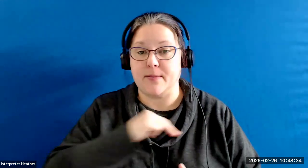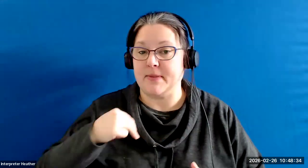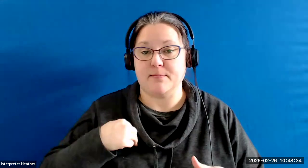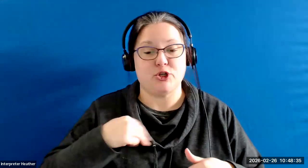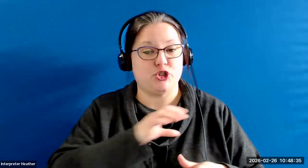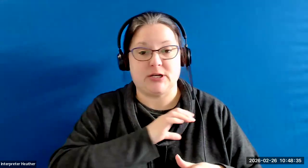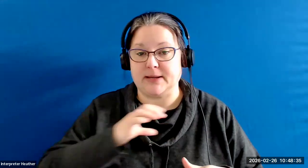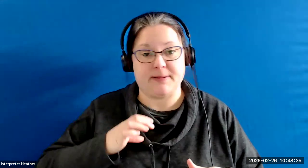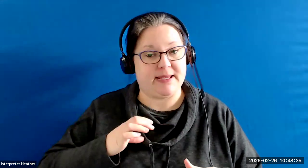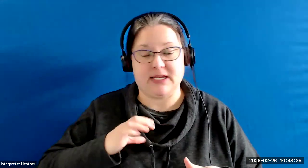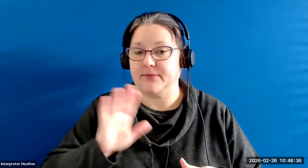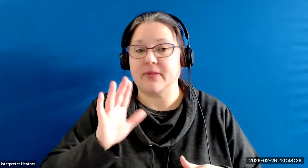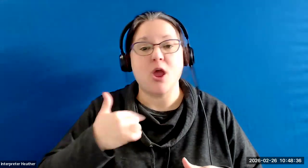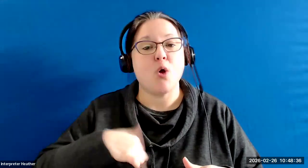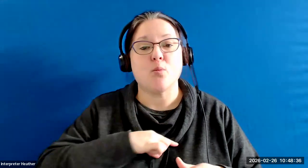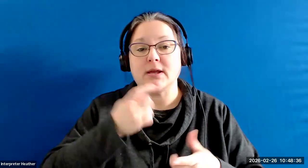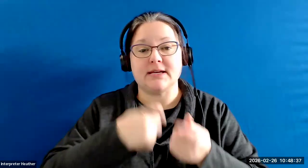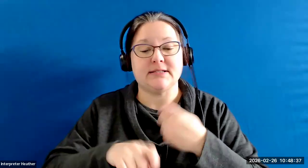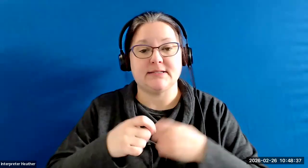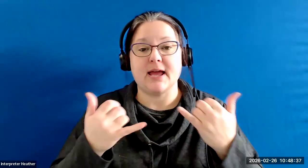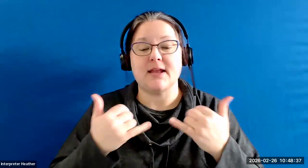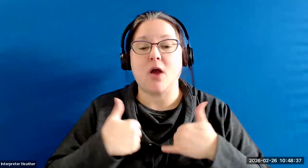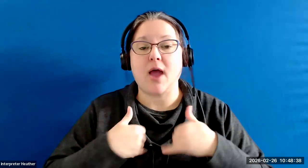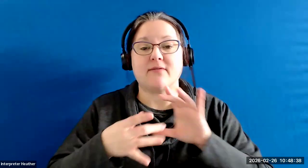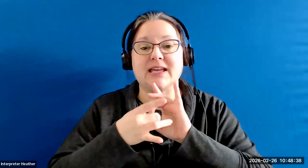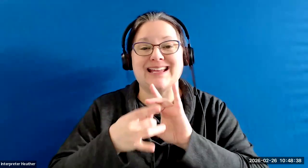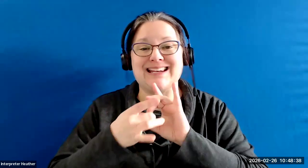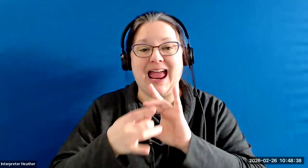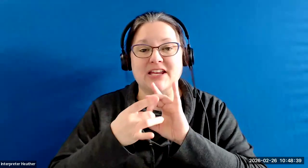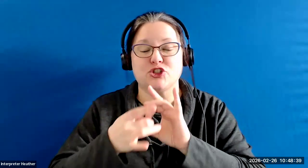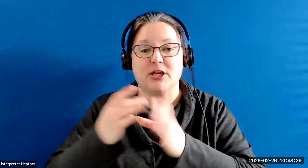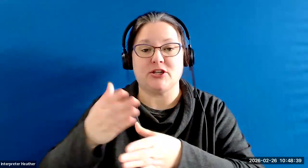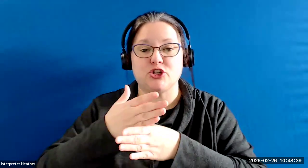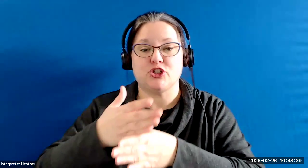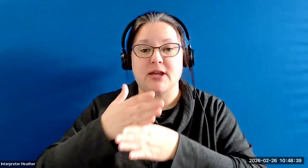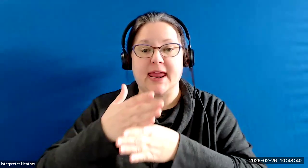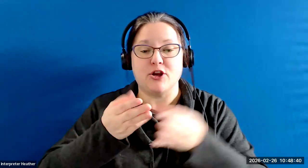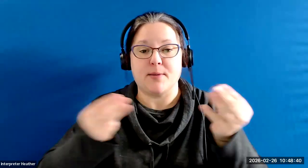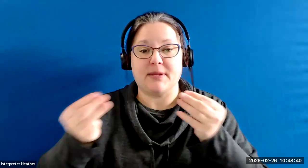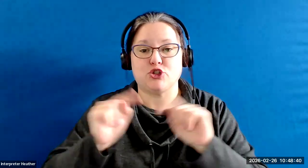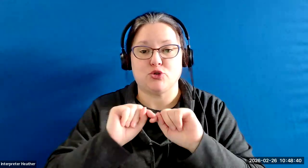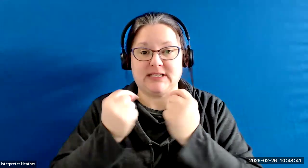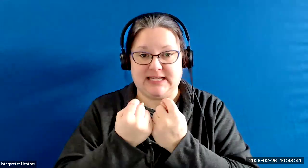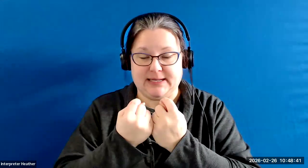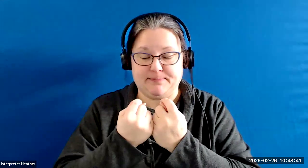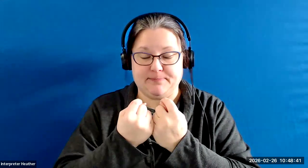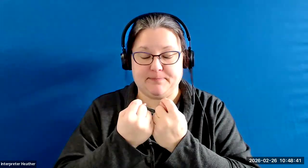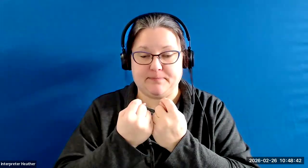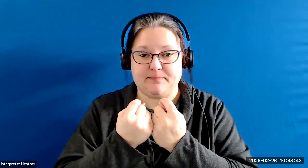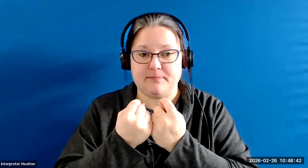committee. We've chosen to have a connections shared ministry team to